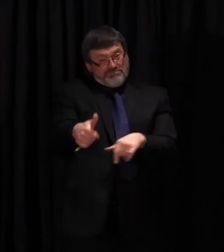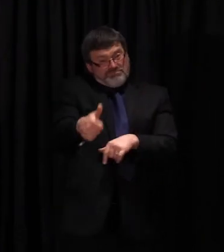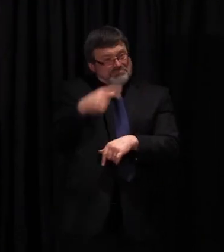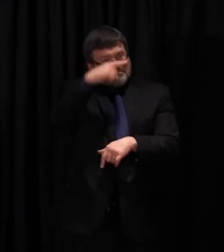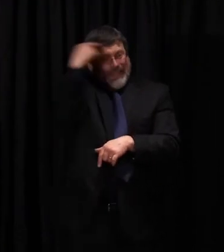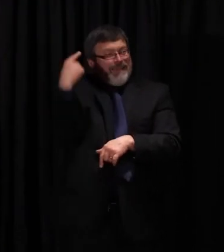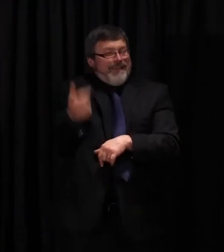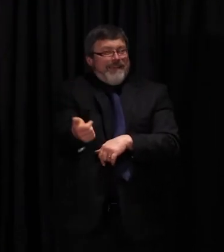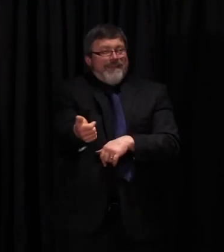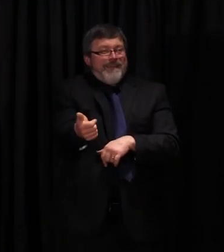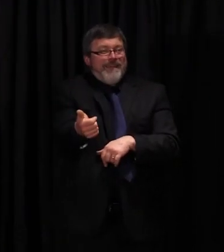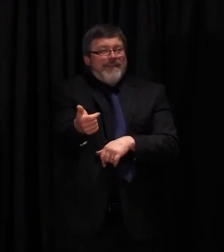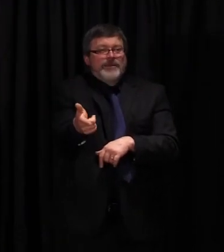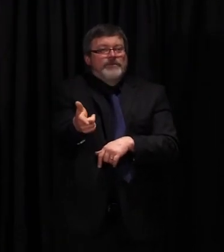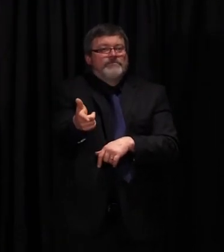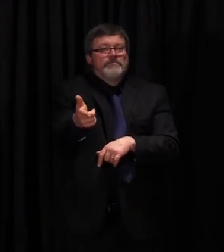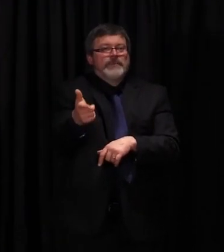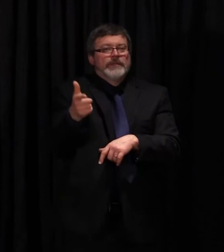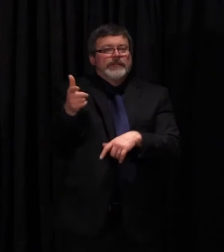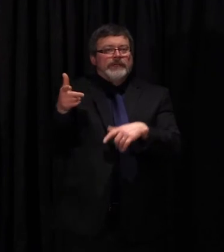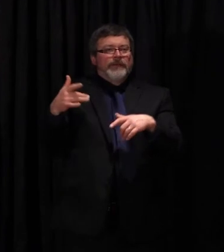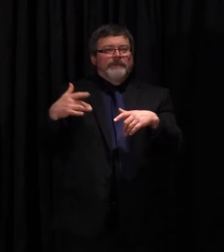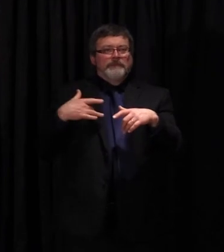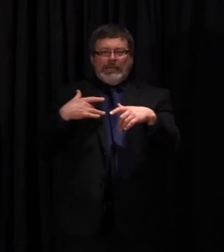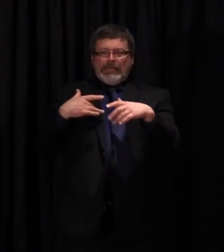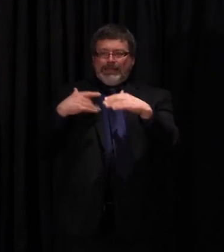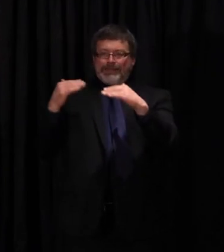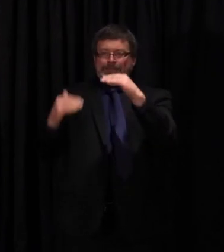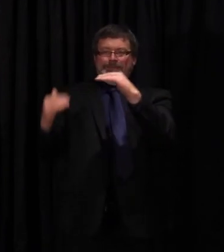weren't always equally applied to him.